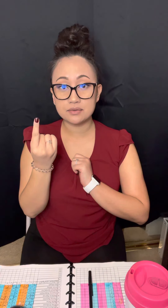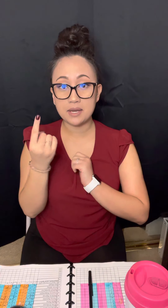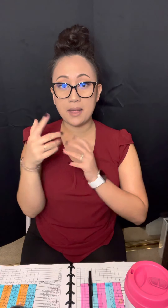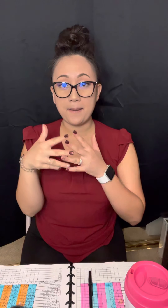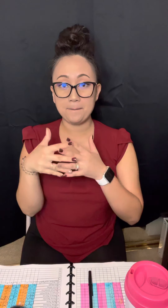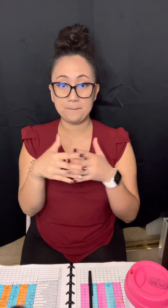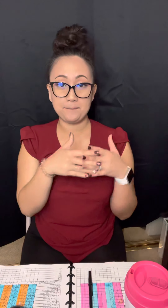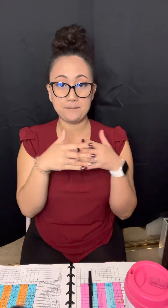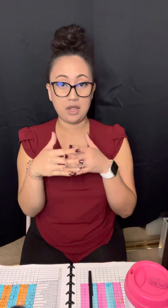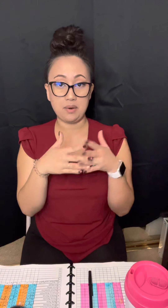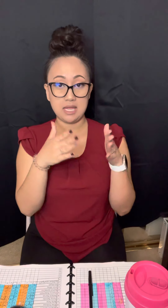American